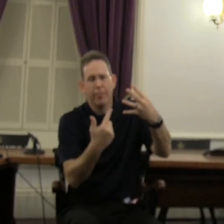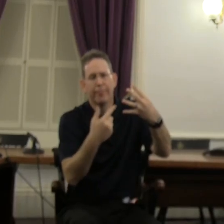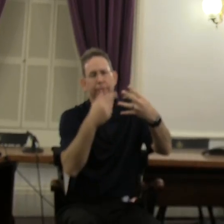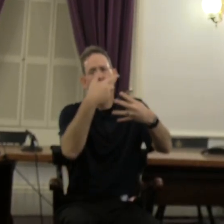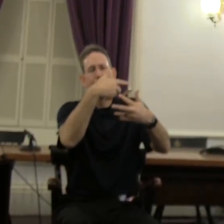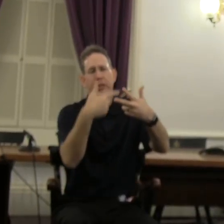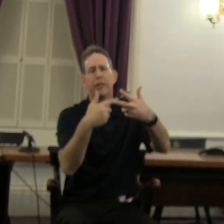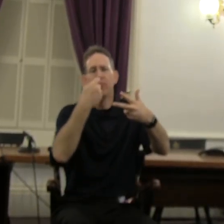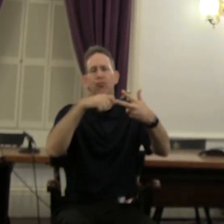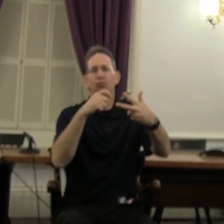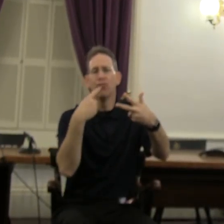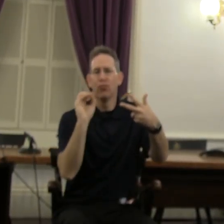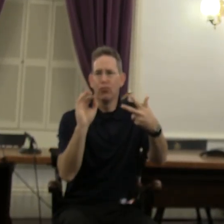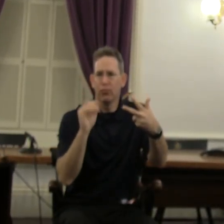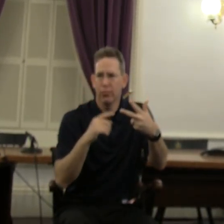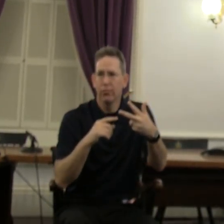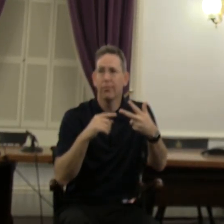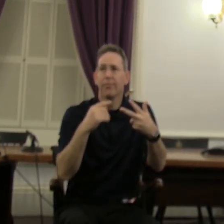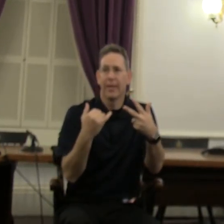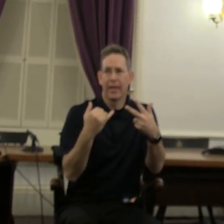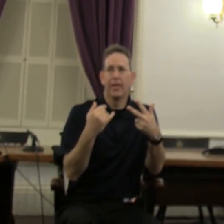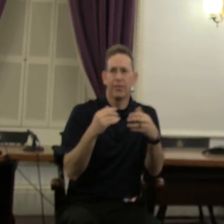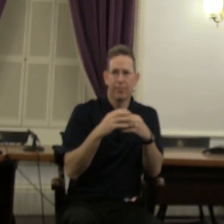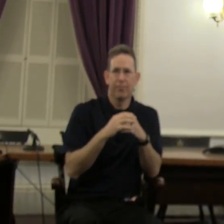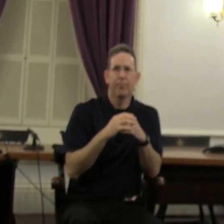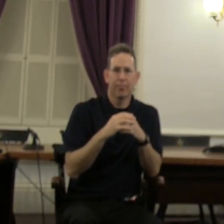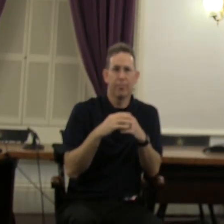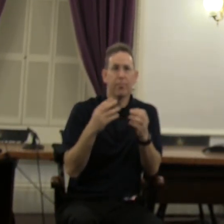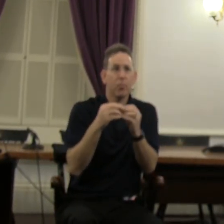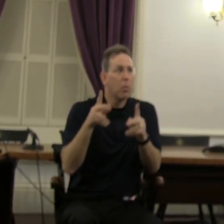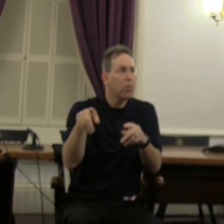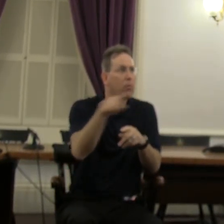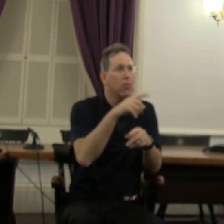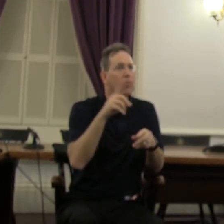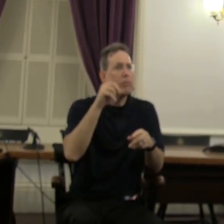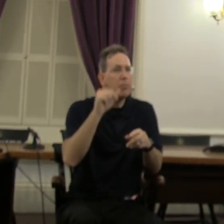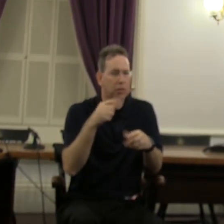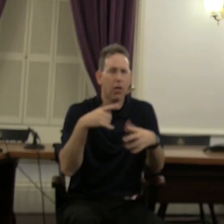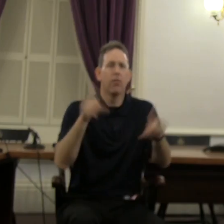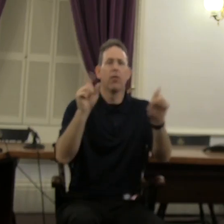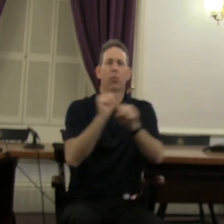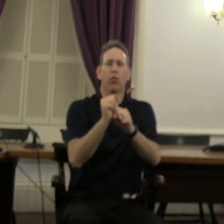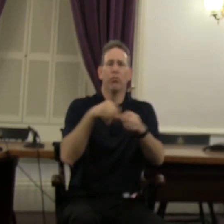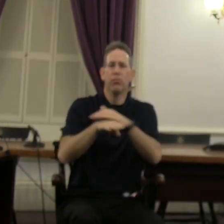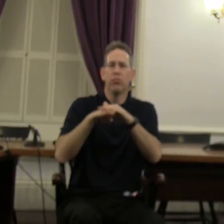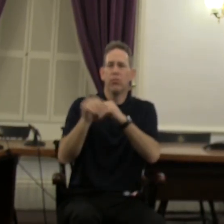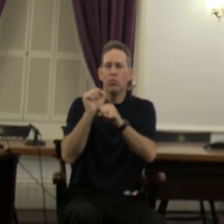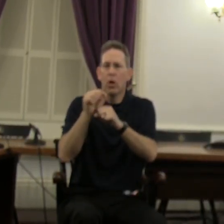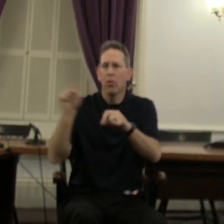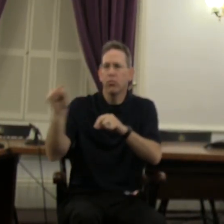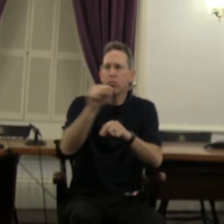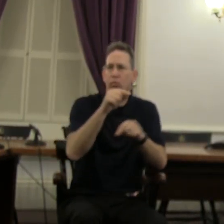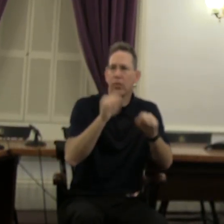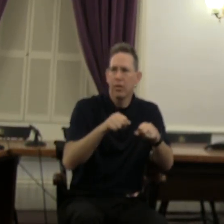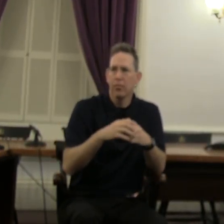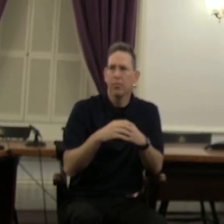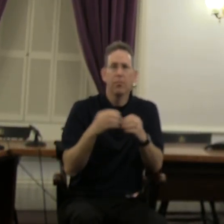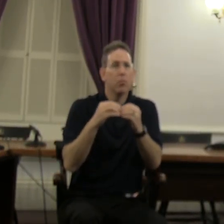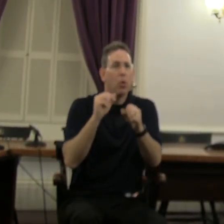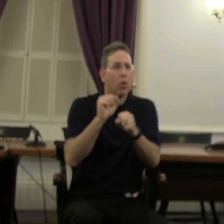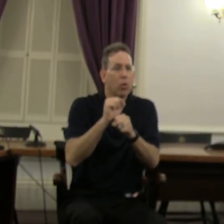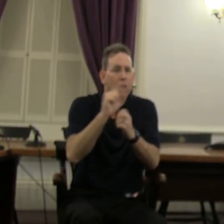with multi-partisan support, three of the four changes came to fruition. These changes